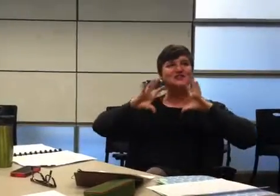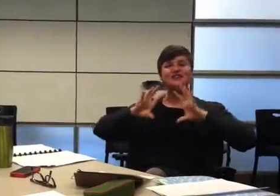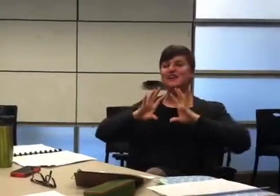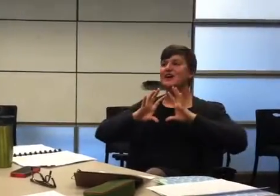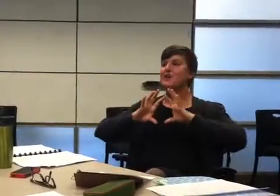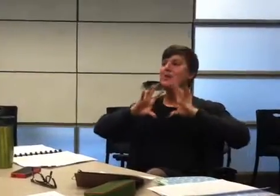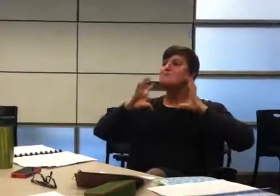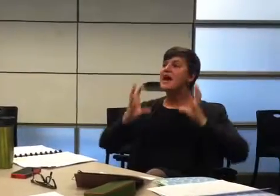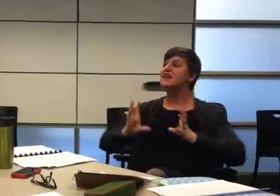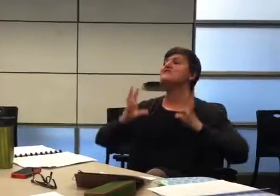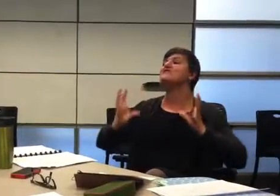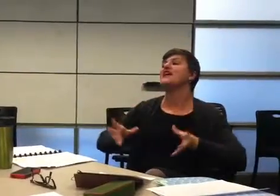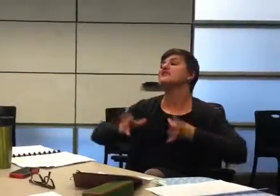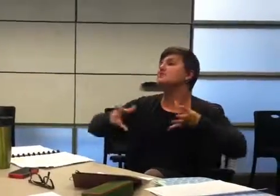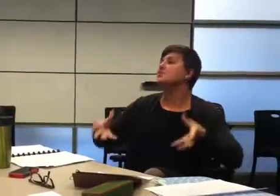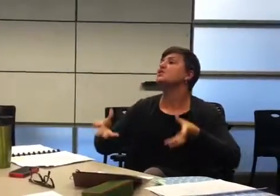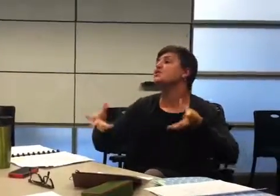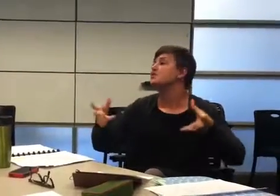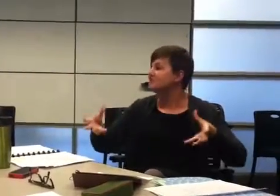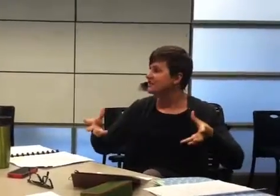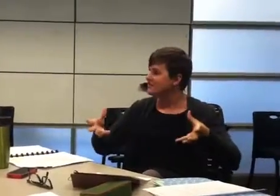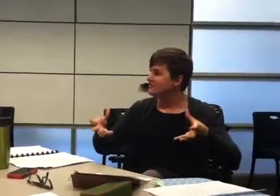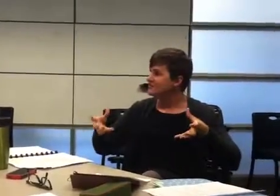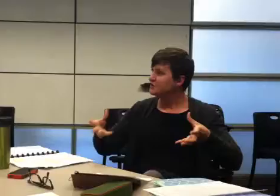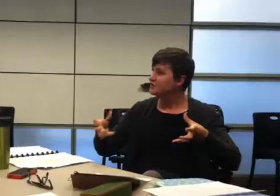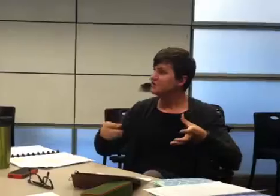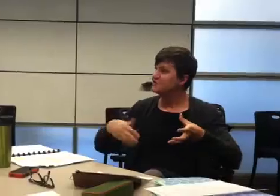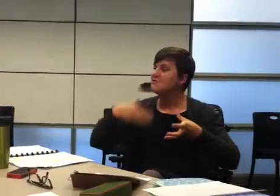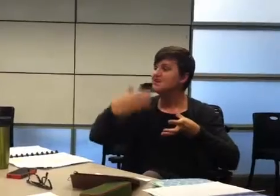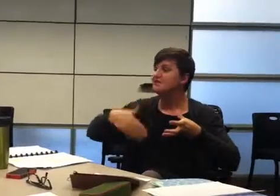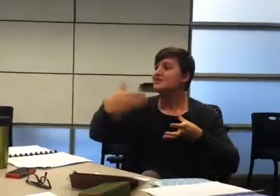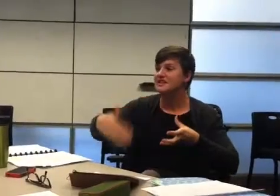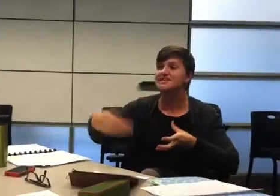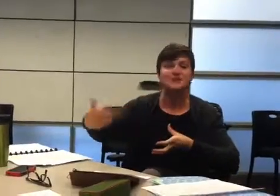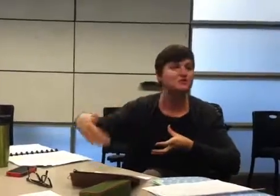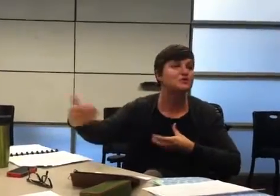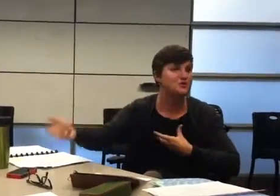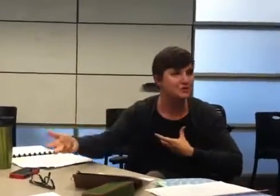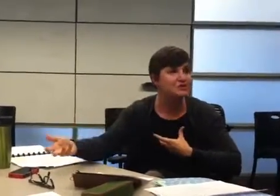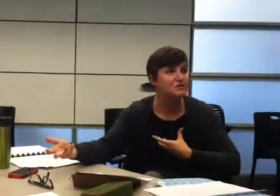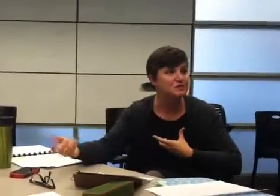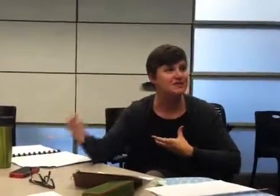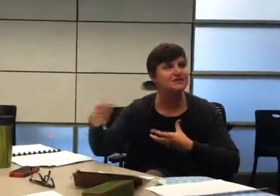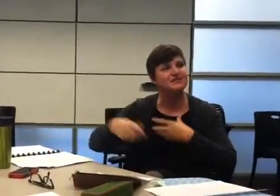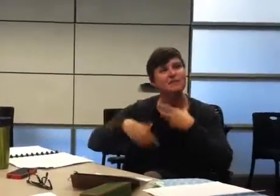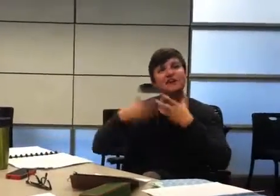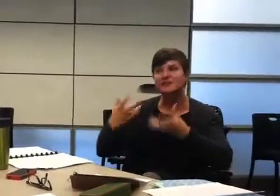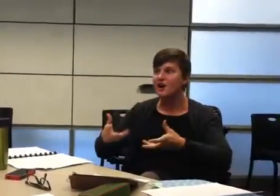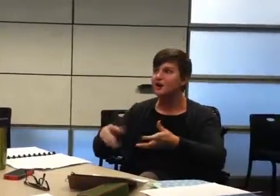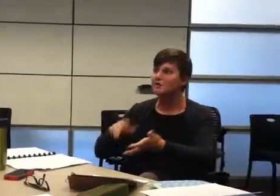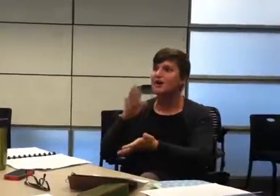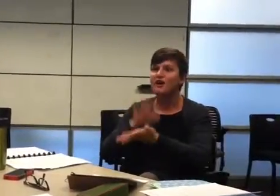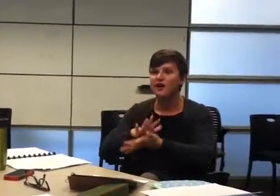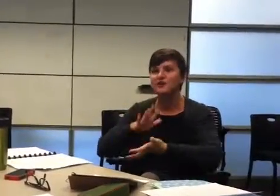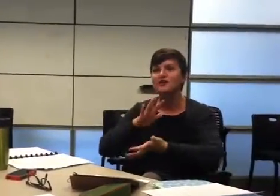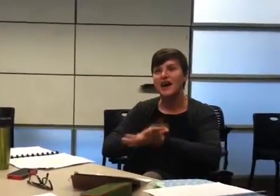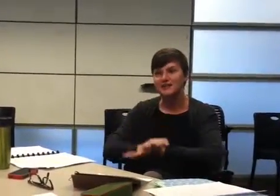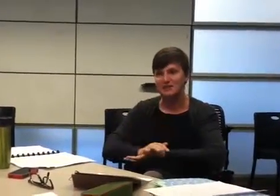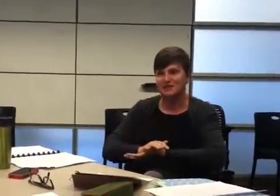created a manifest world for the reader that made it very easy to move through the piece. And they began talking about concrete aspects